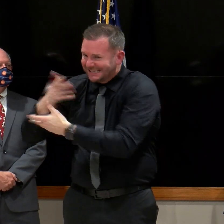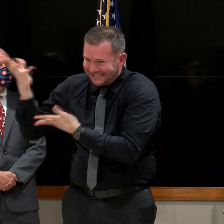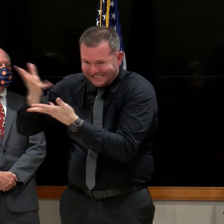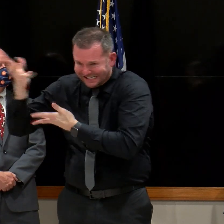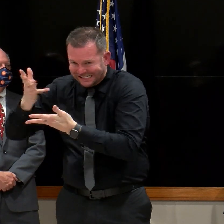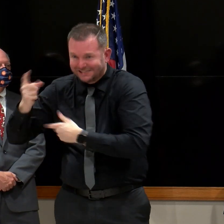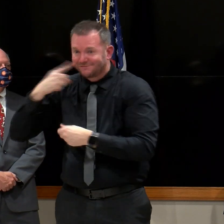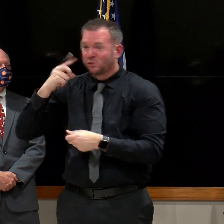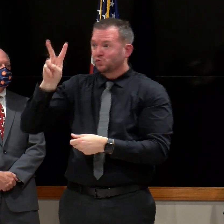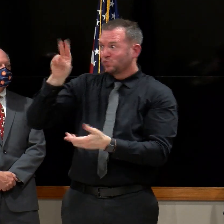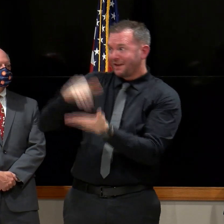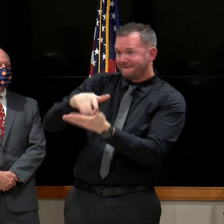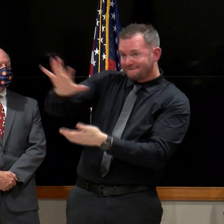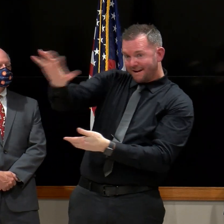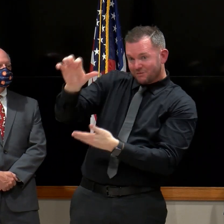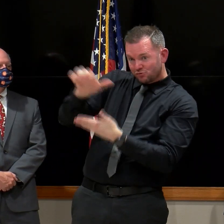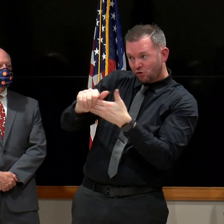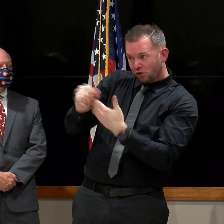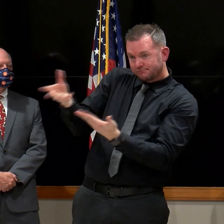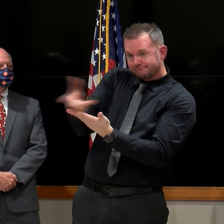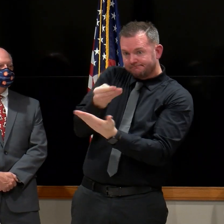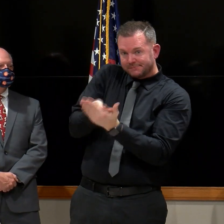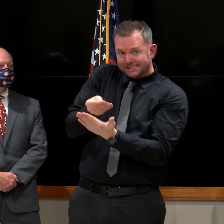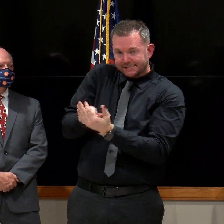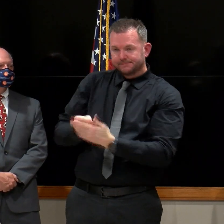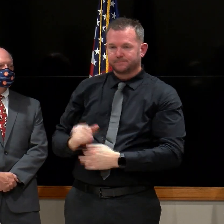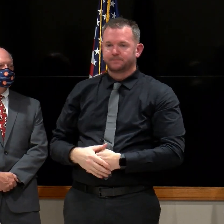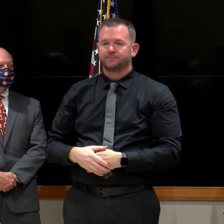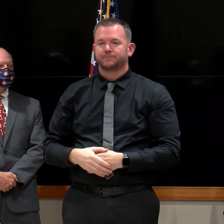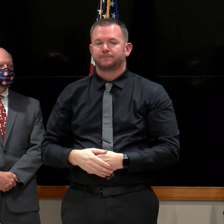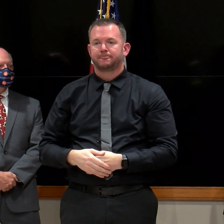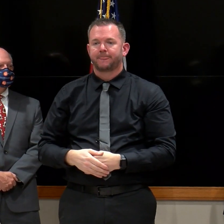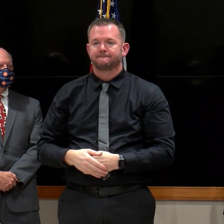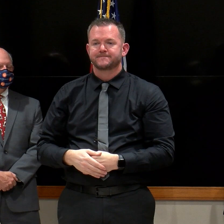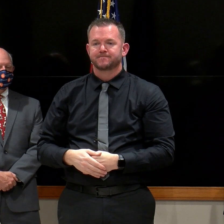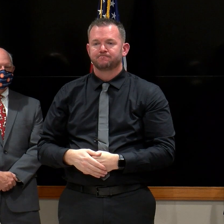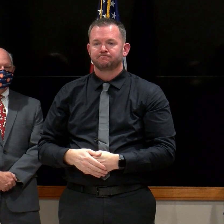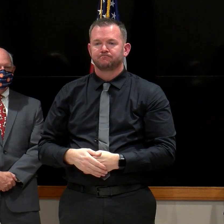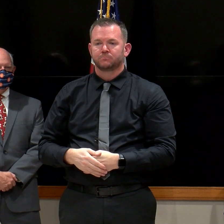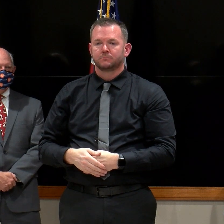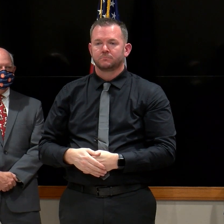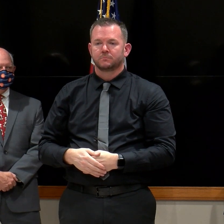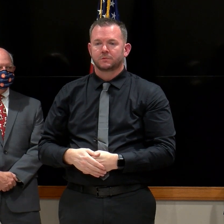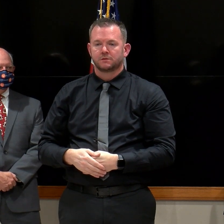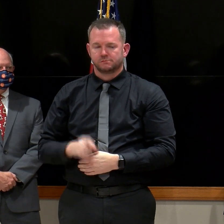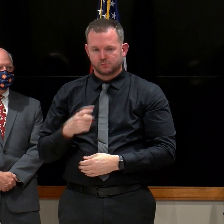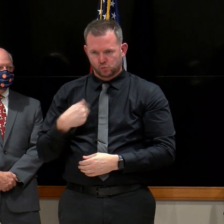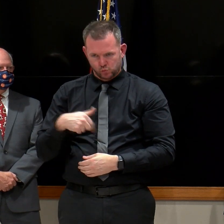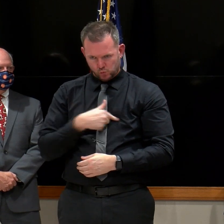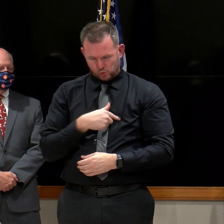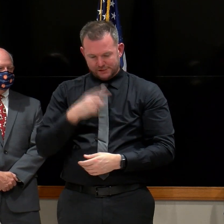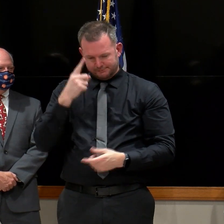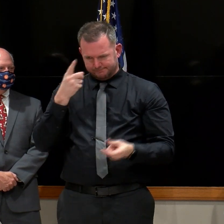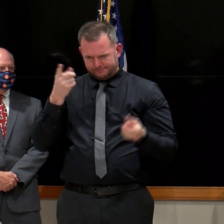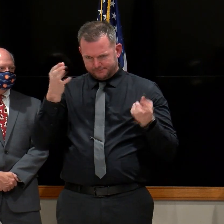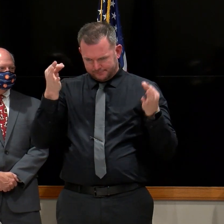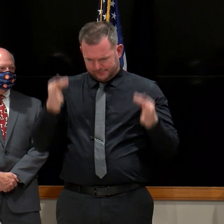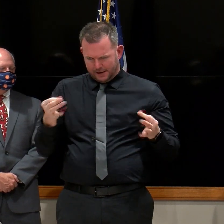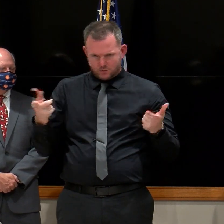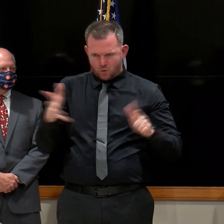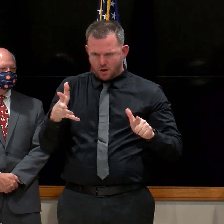for a child. But where we came down to, because of the opposition of the members of the